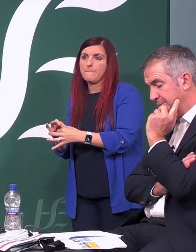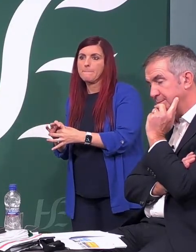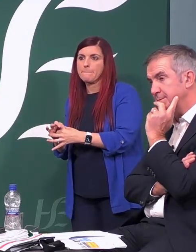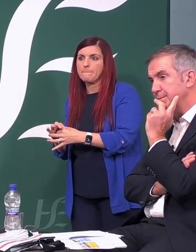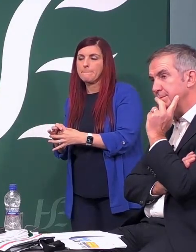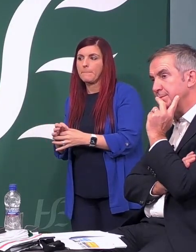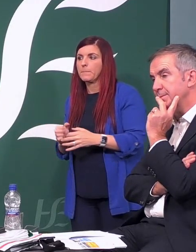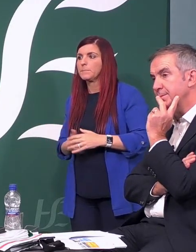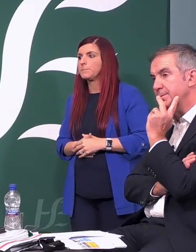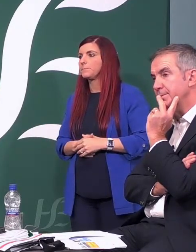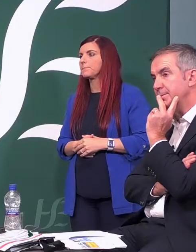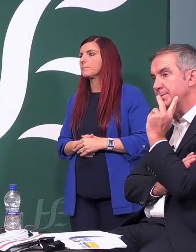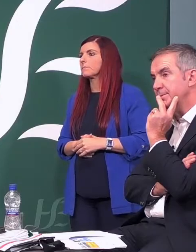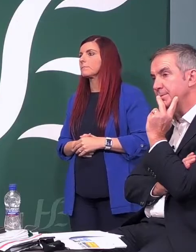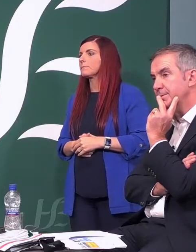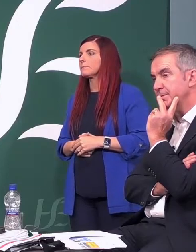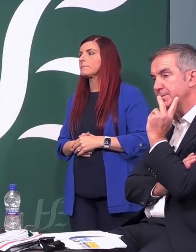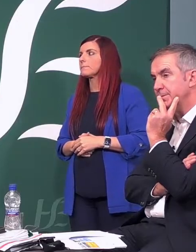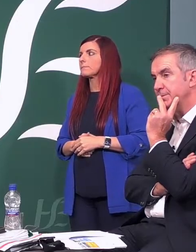review.